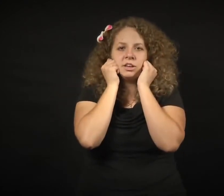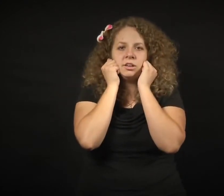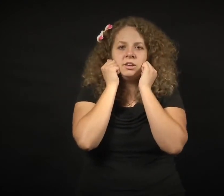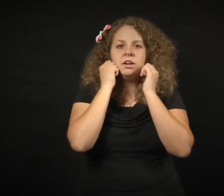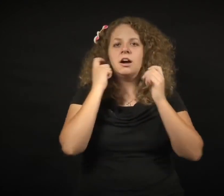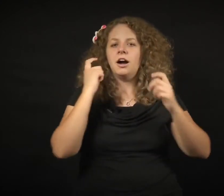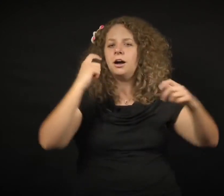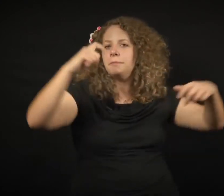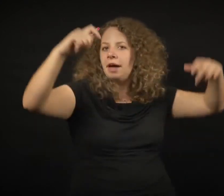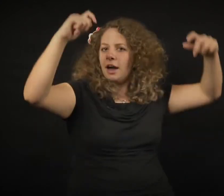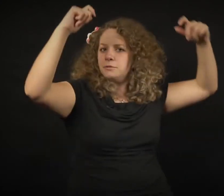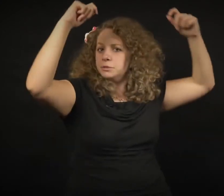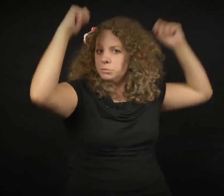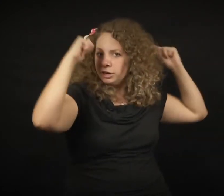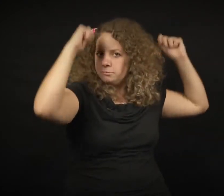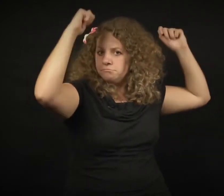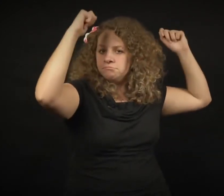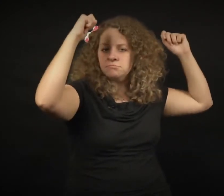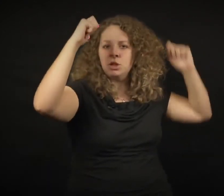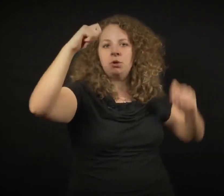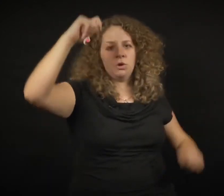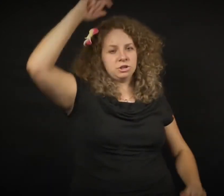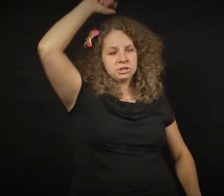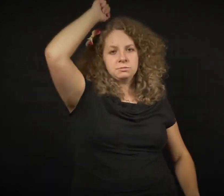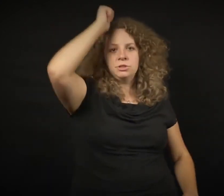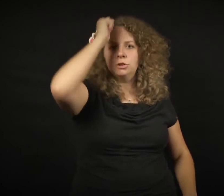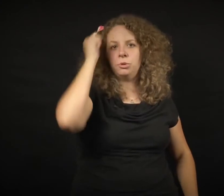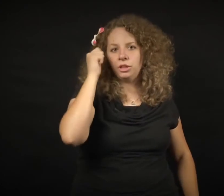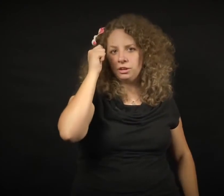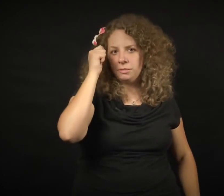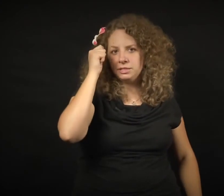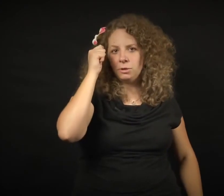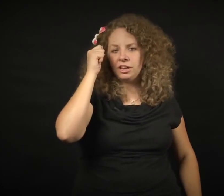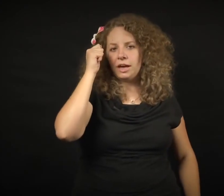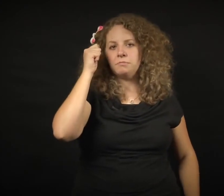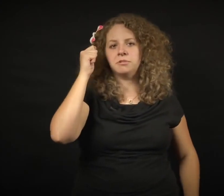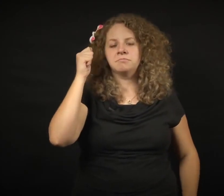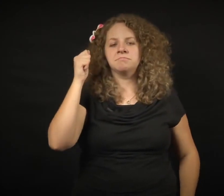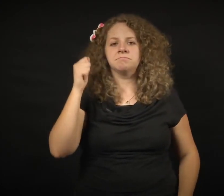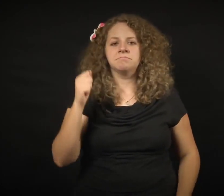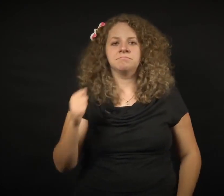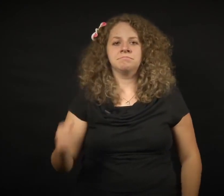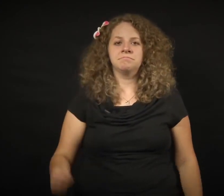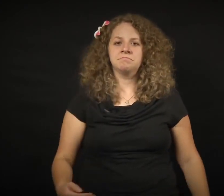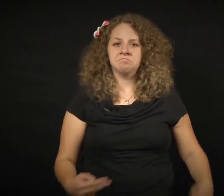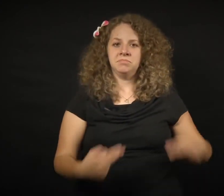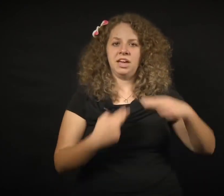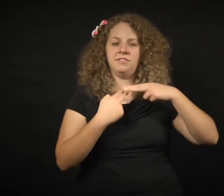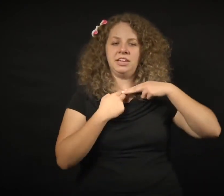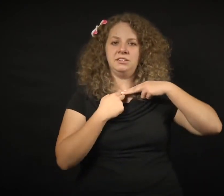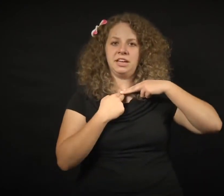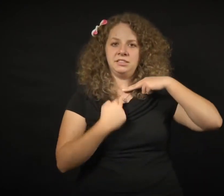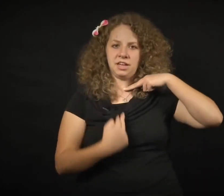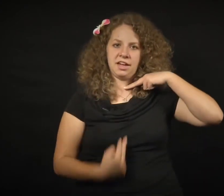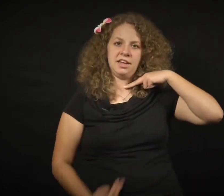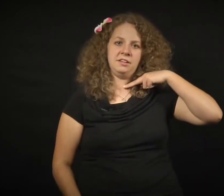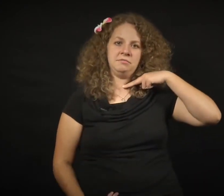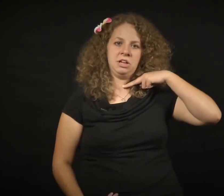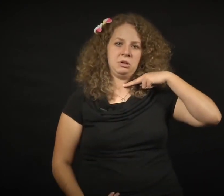on, a hat with a brim, or just, pulling on a baseball cap. Having a necktie